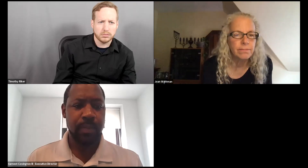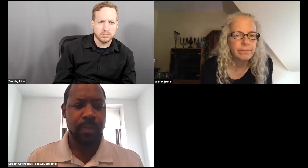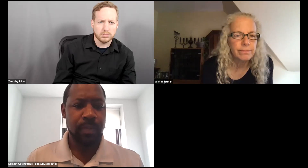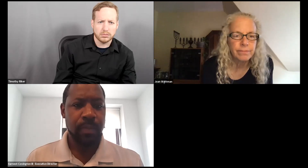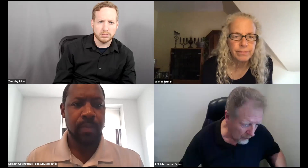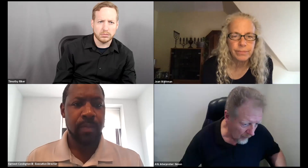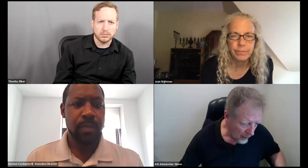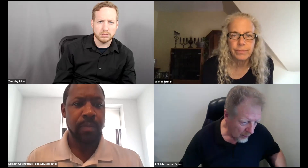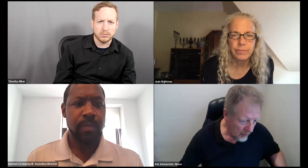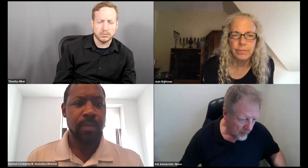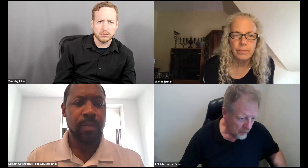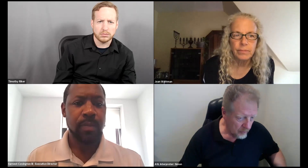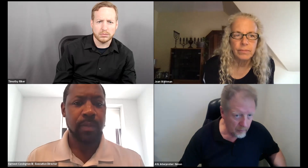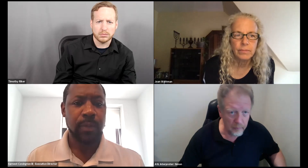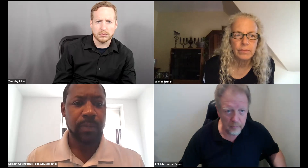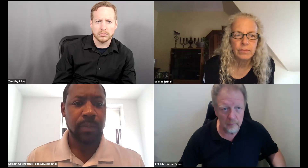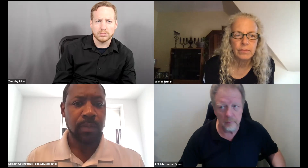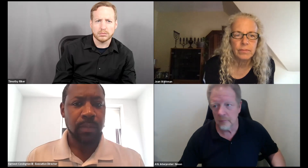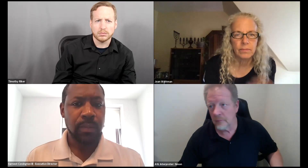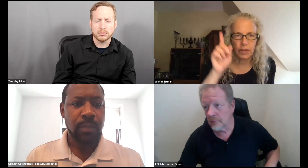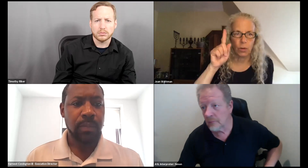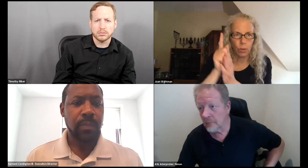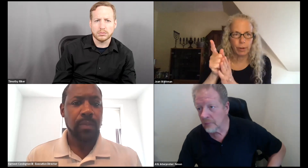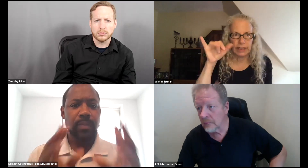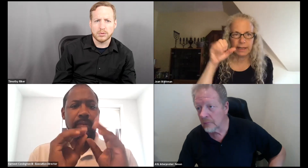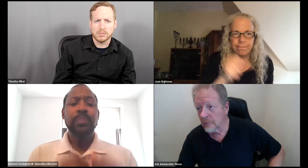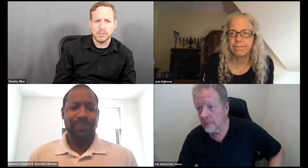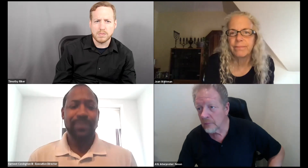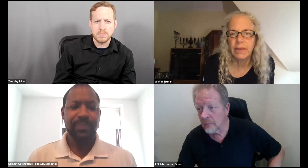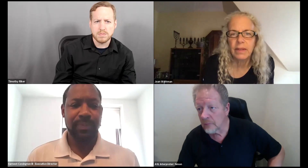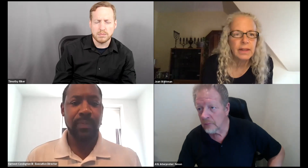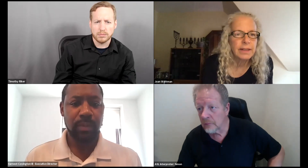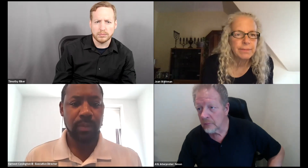agenda. Okay. 1 moment, please.